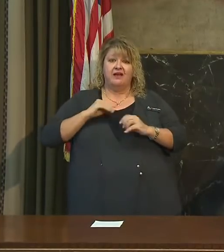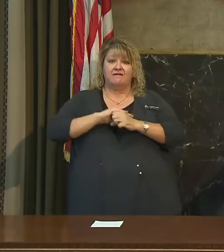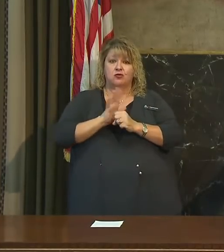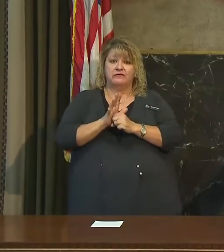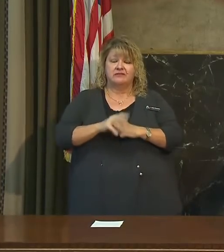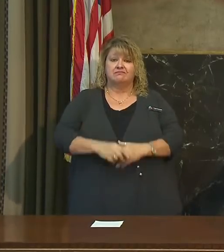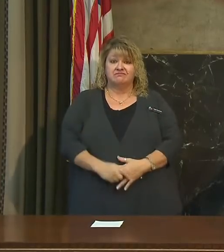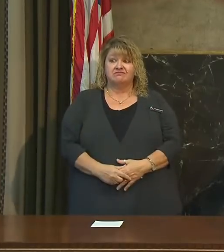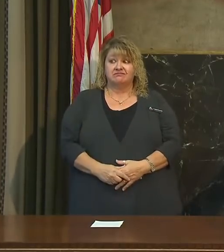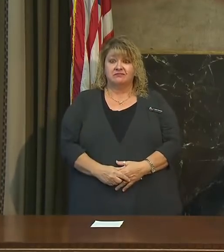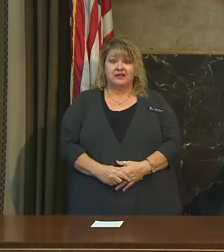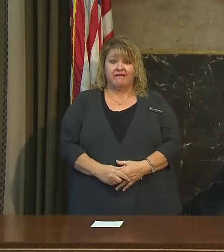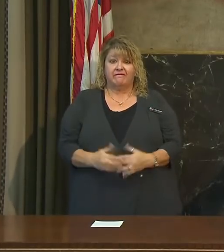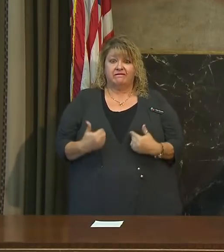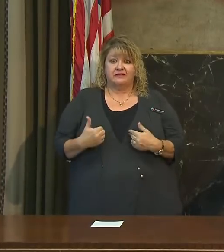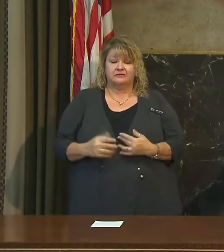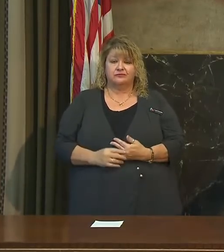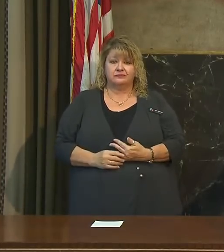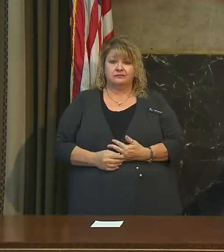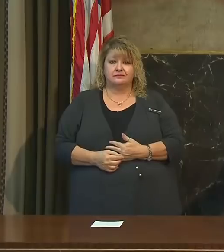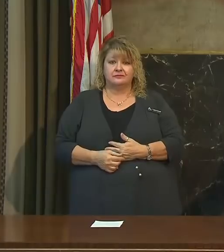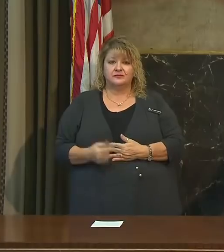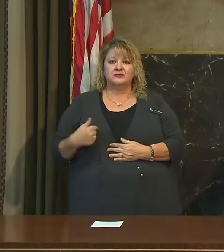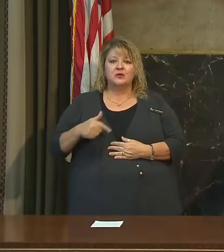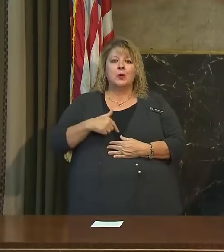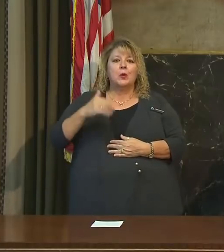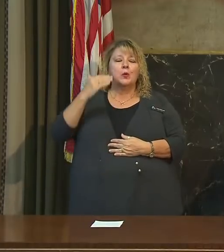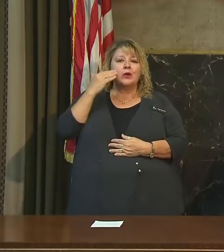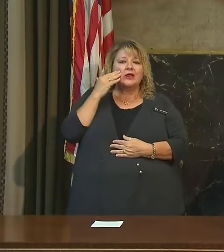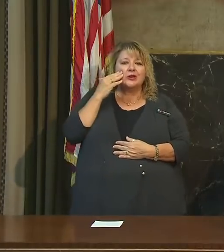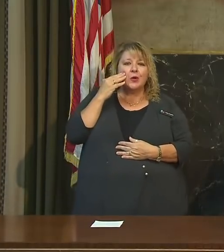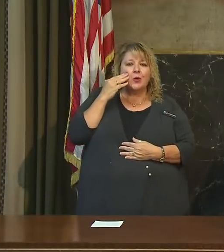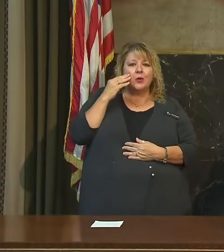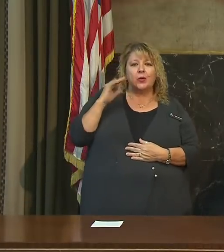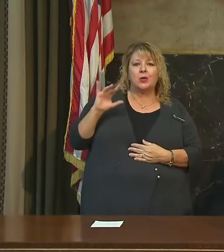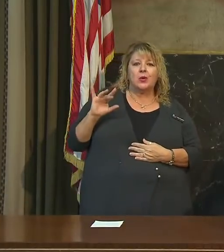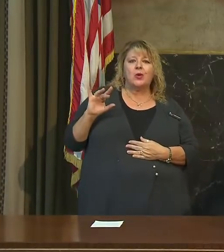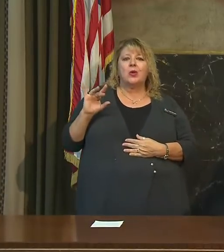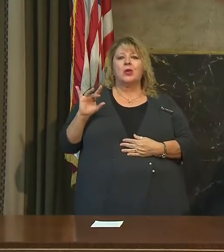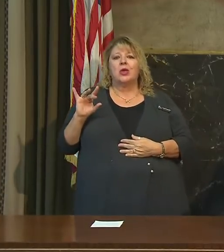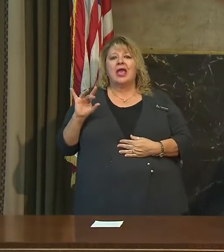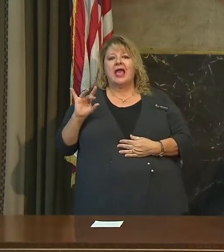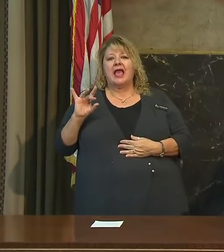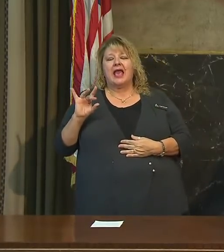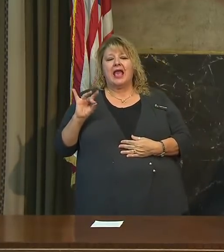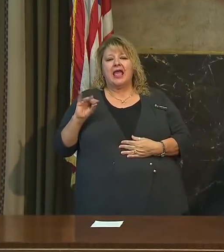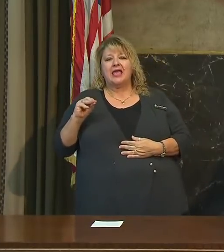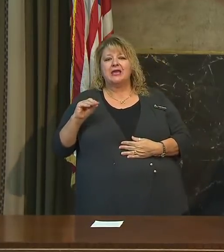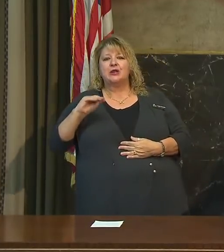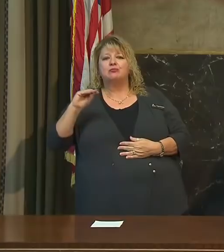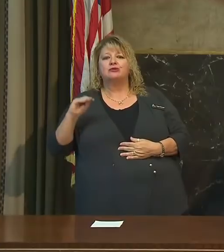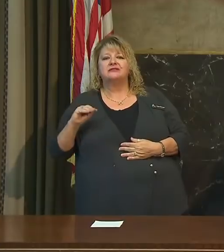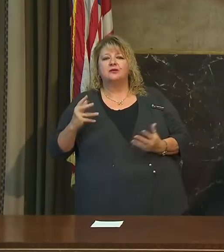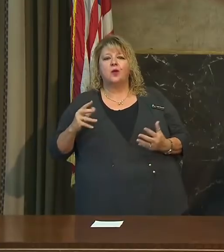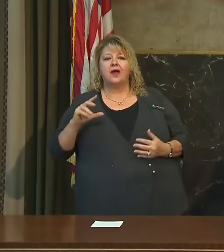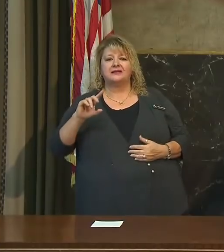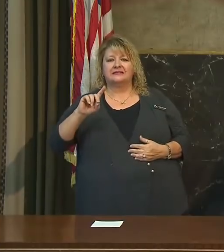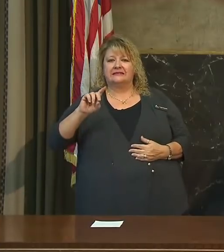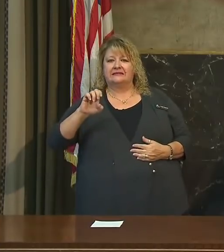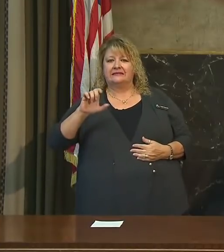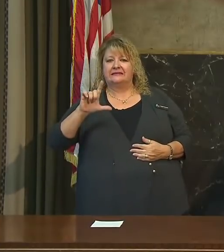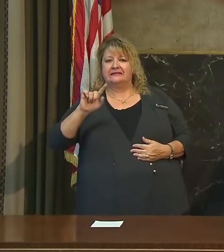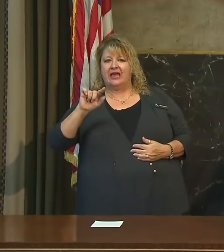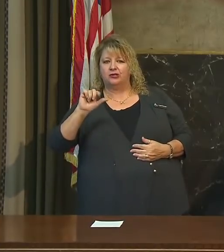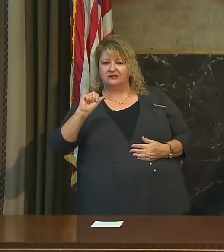cases of COVID. And we know that more than 80% of these are the Delta variant. That is what's causing